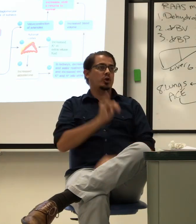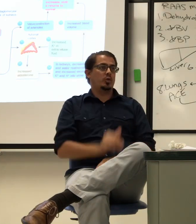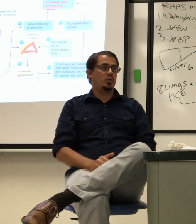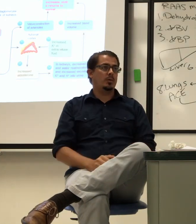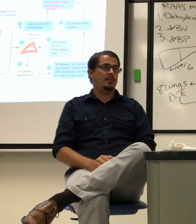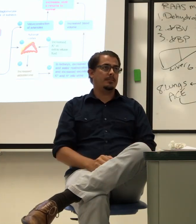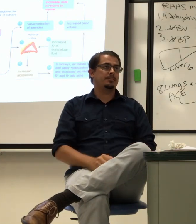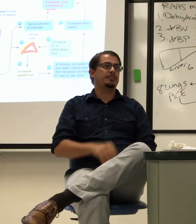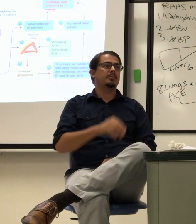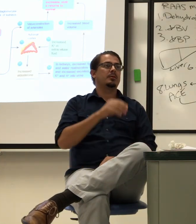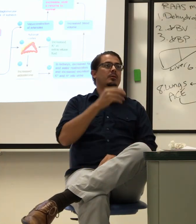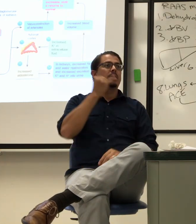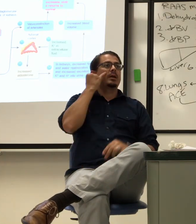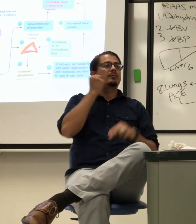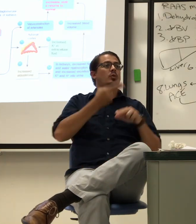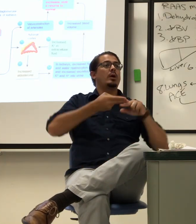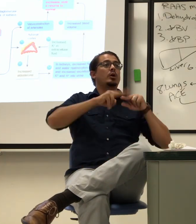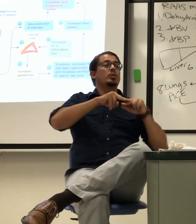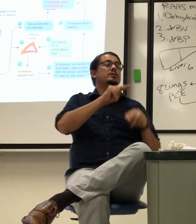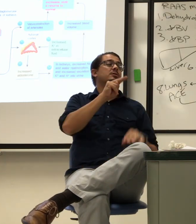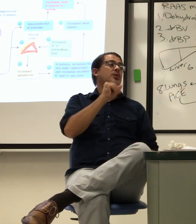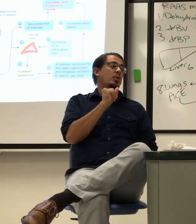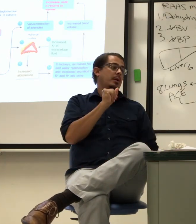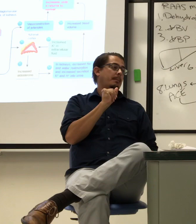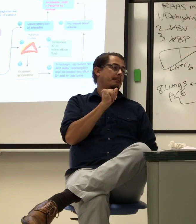Increased sodium